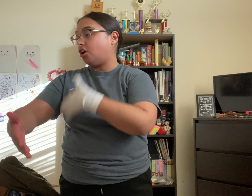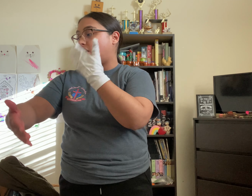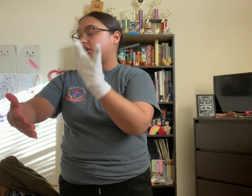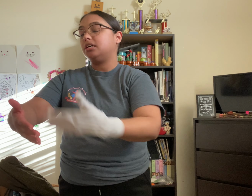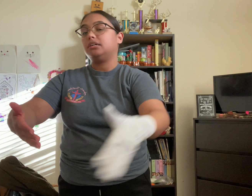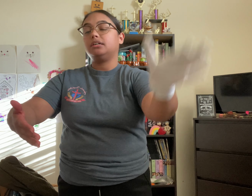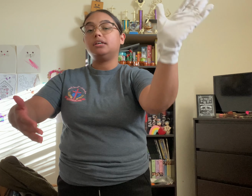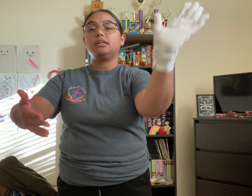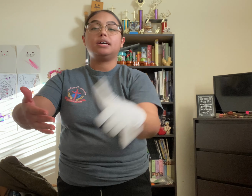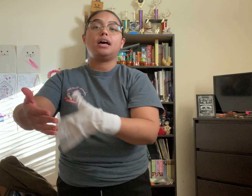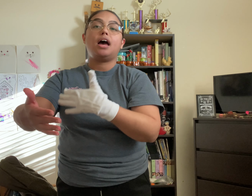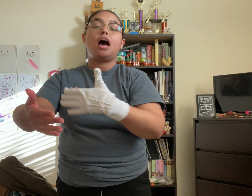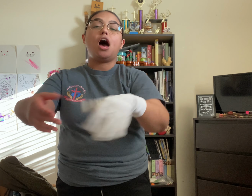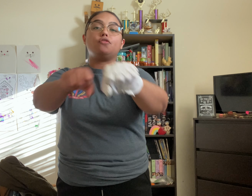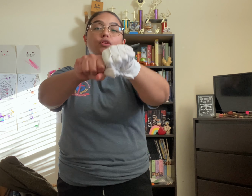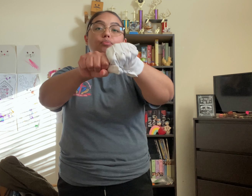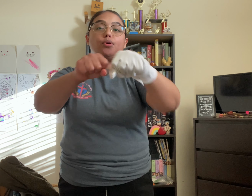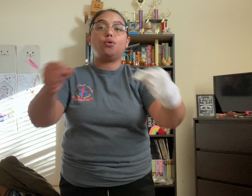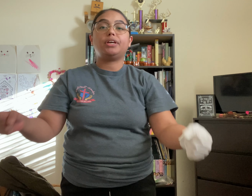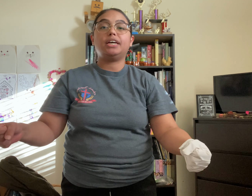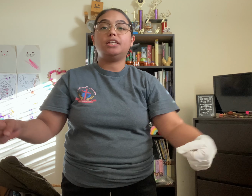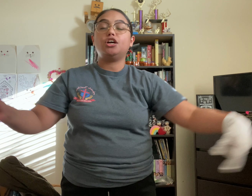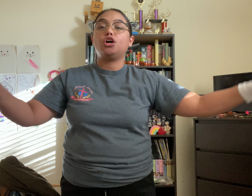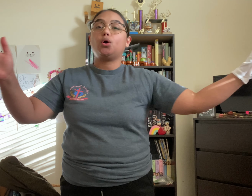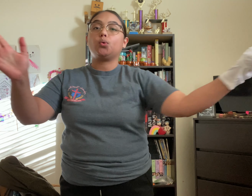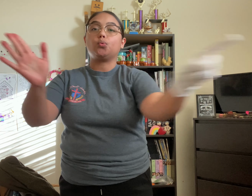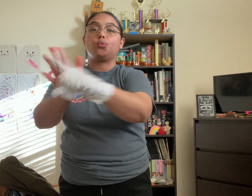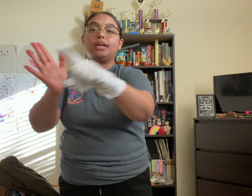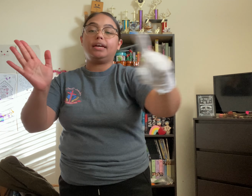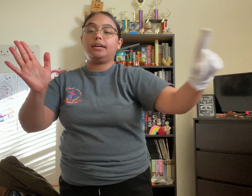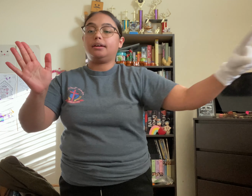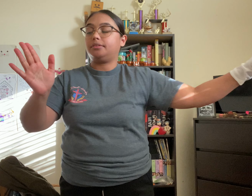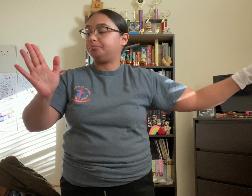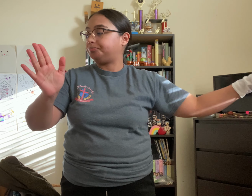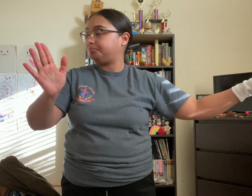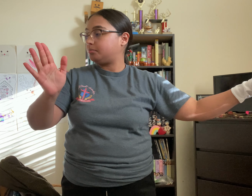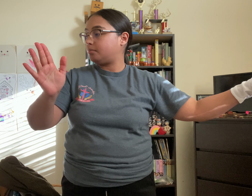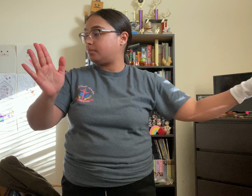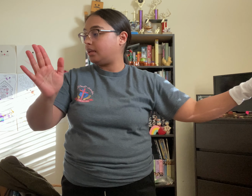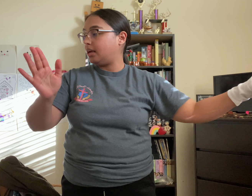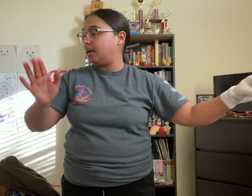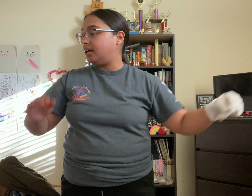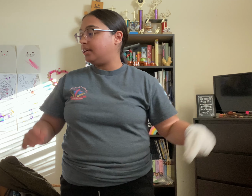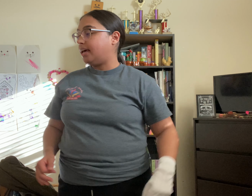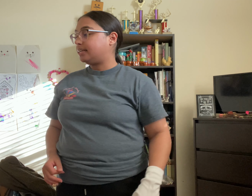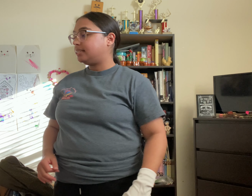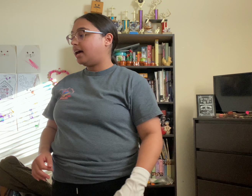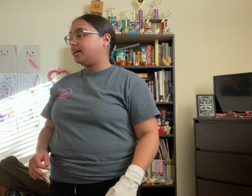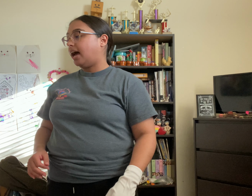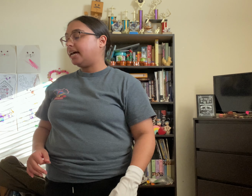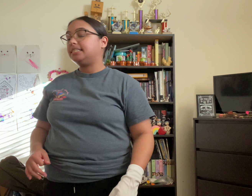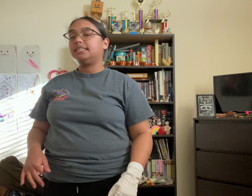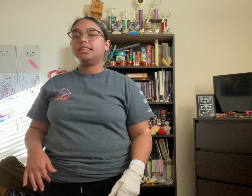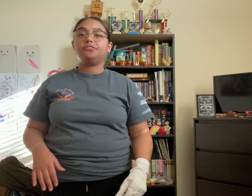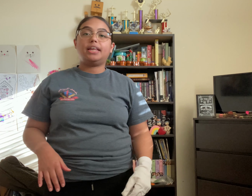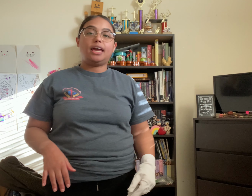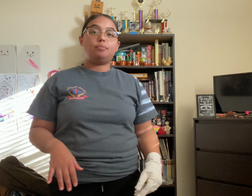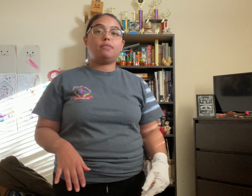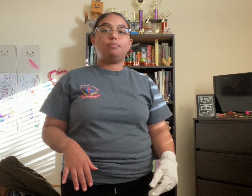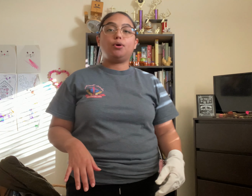song of the broken ringing. Next line, I see the flame of the burnt